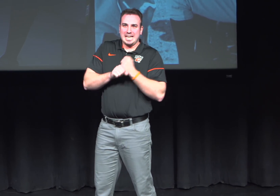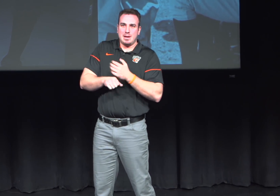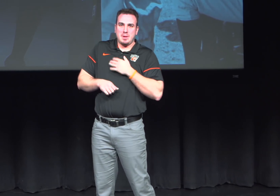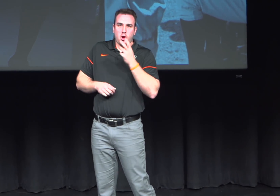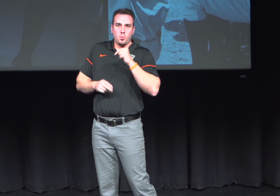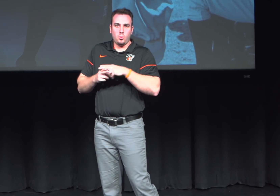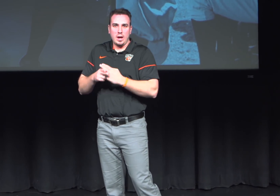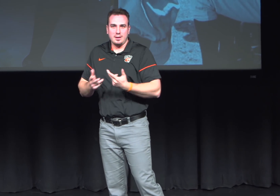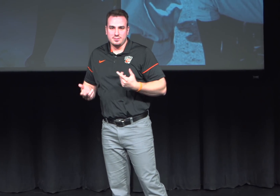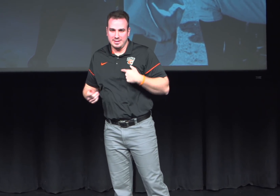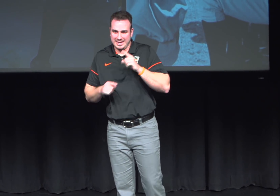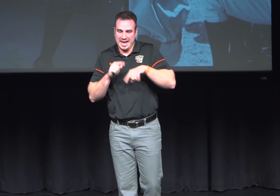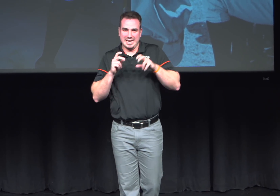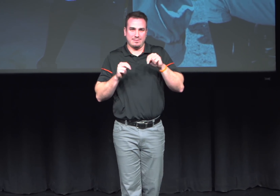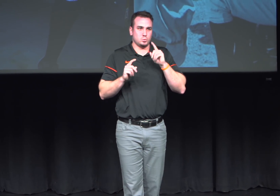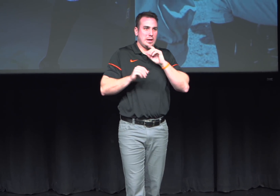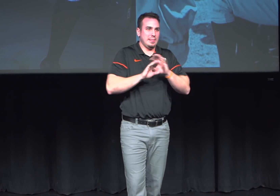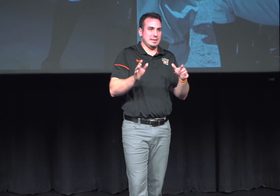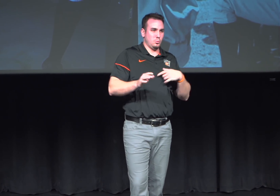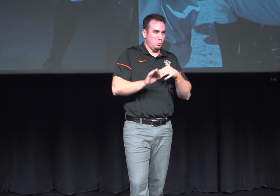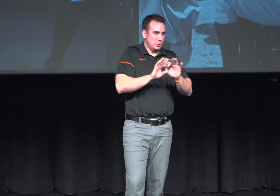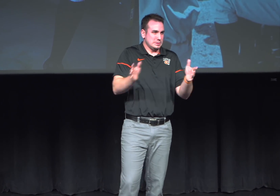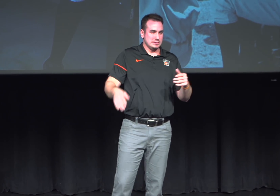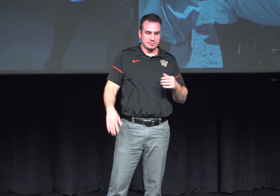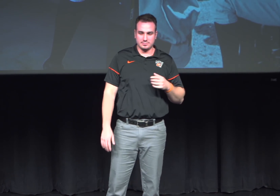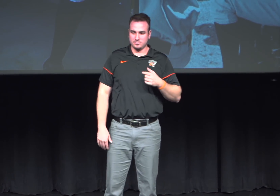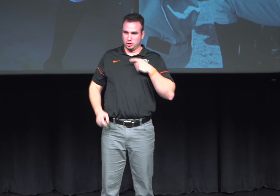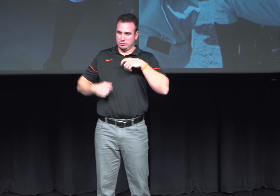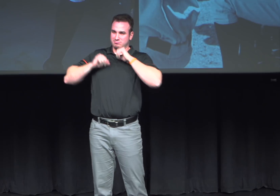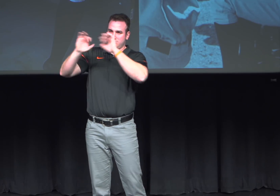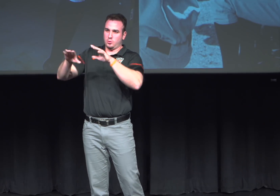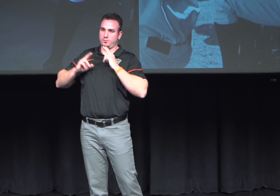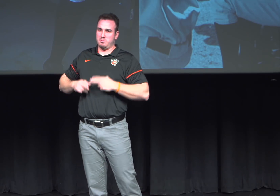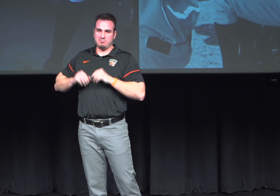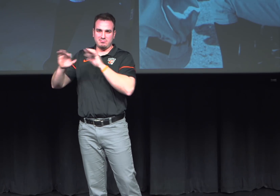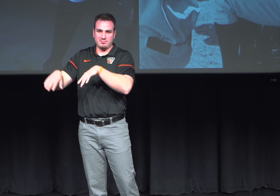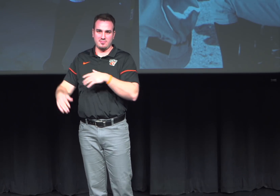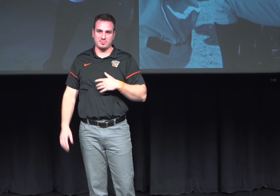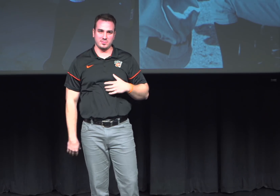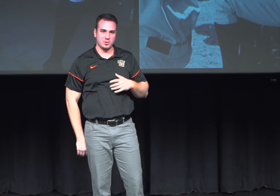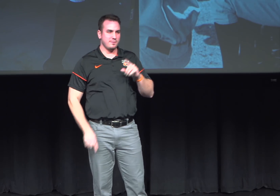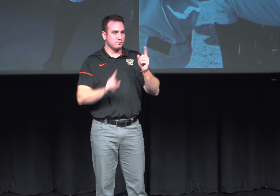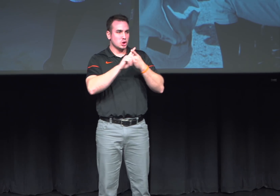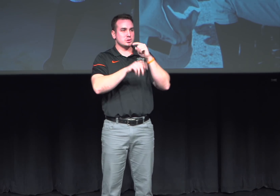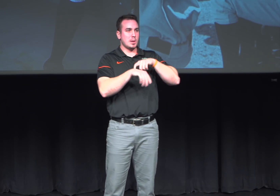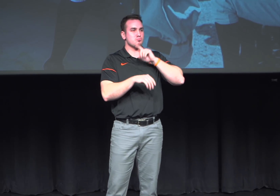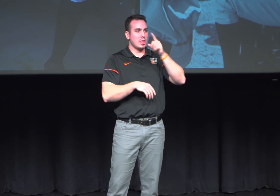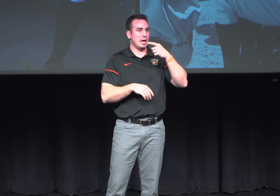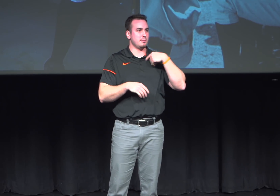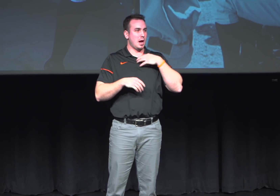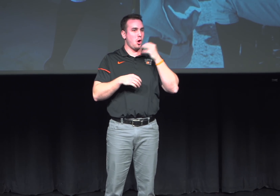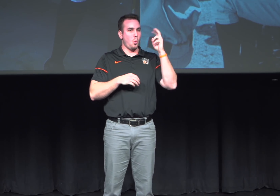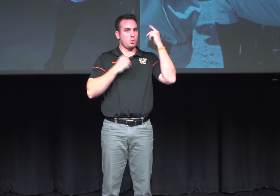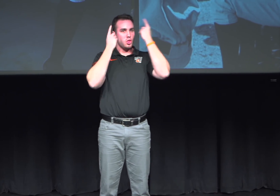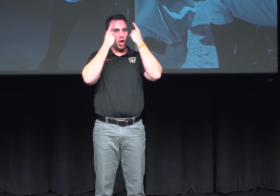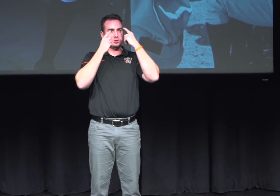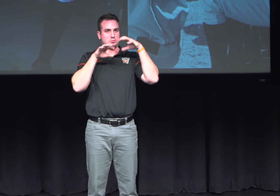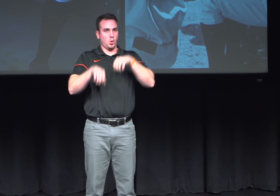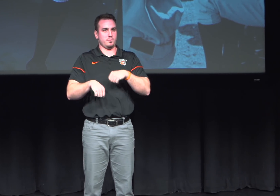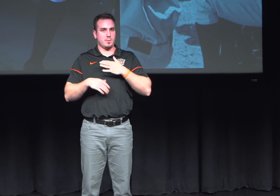own weight. I couldn't hit my own weight. I really couldn't do anything. I was worthless. I should have just given my uniform back to the coach. And that was the first